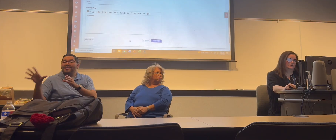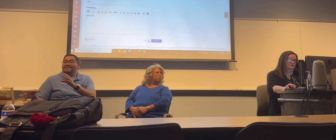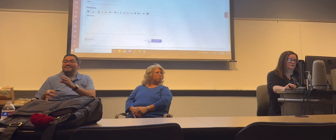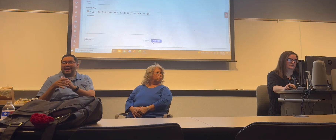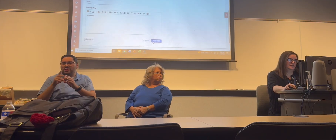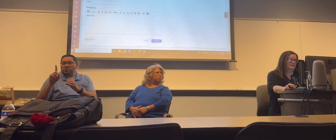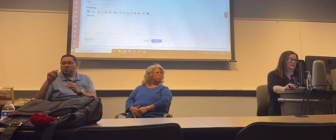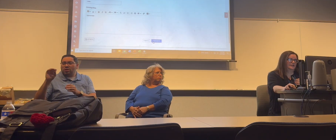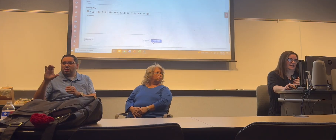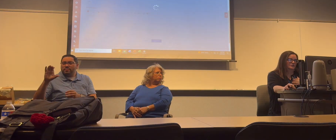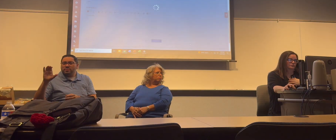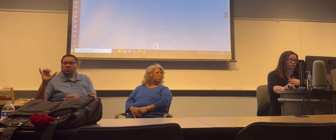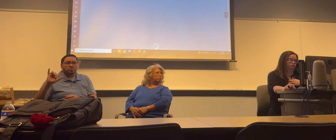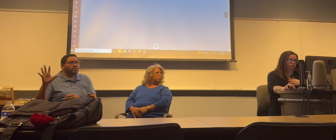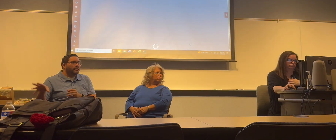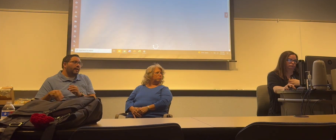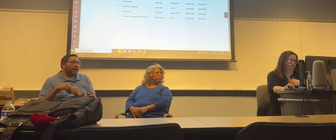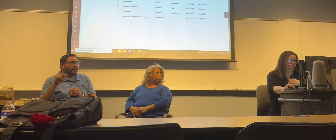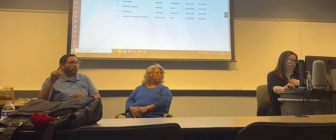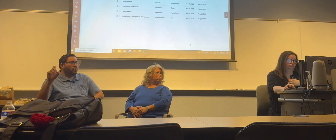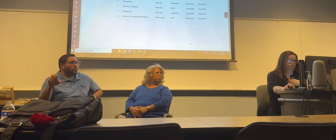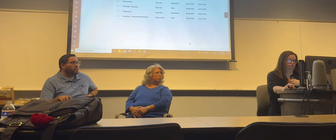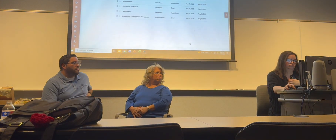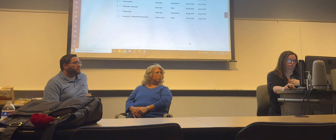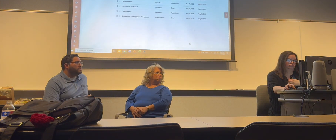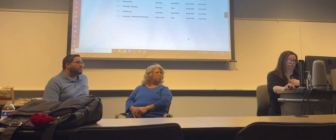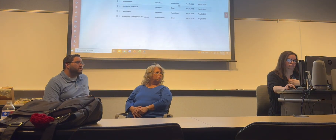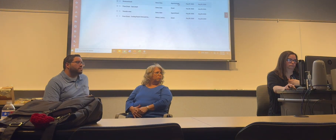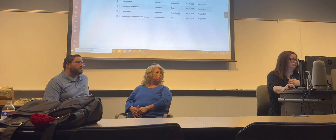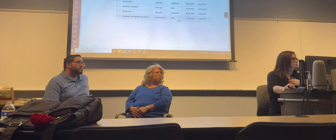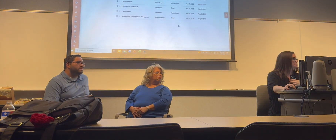as well, and then click add note.